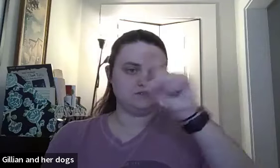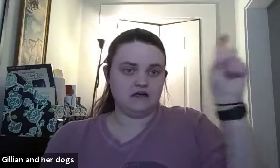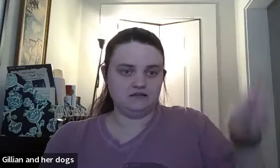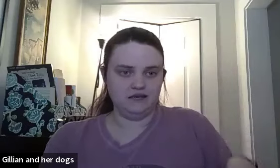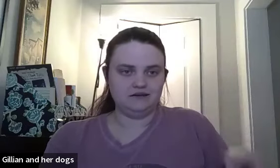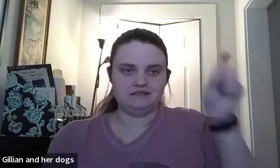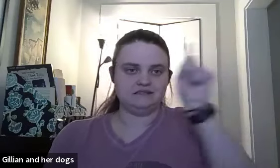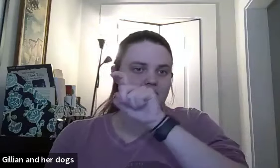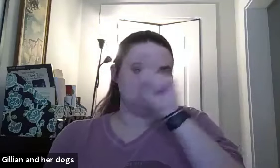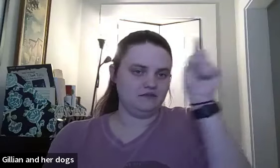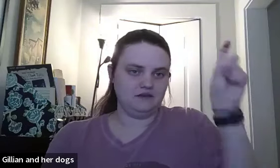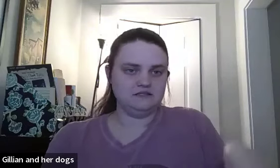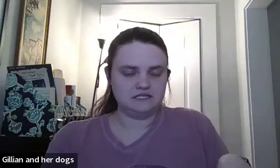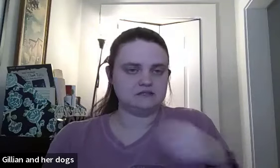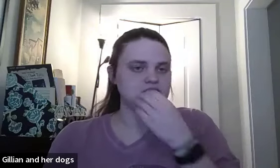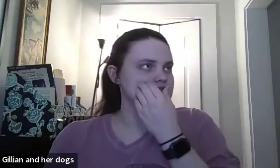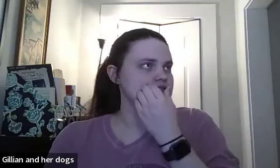for Talladega. It's the same kind of thing. Texas.